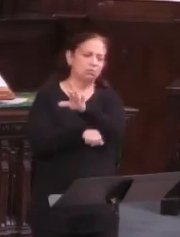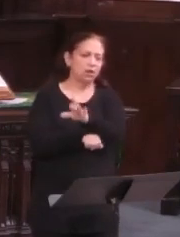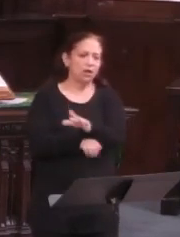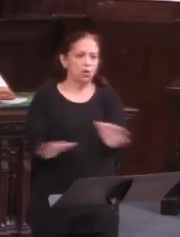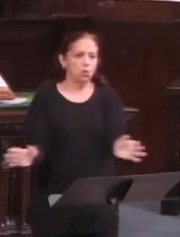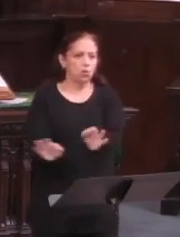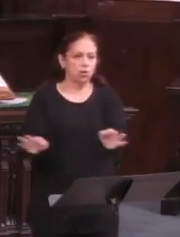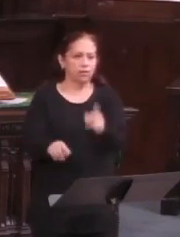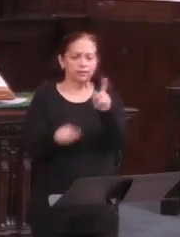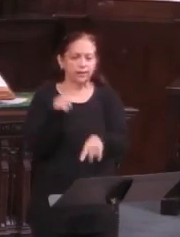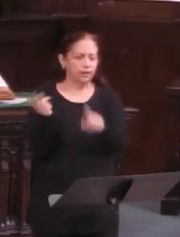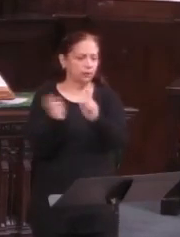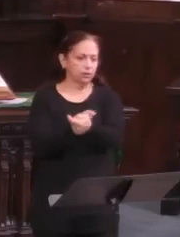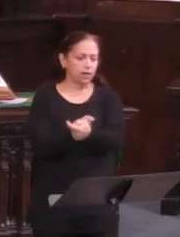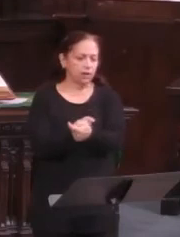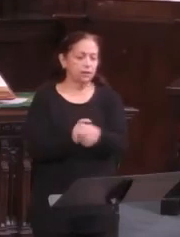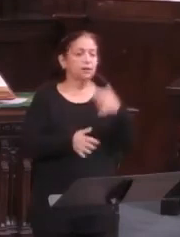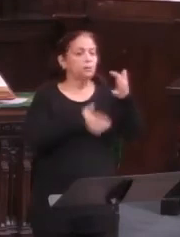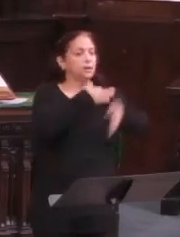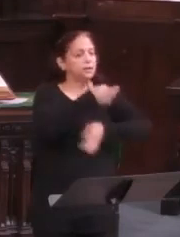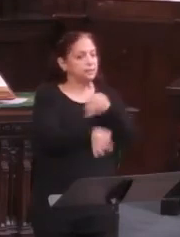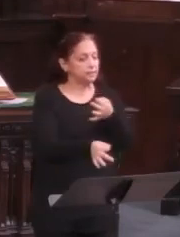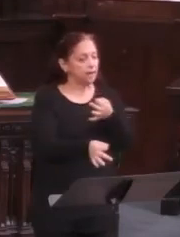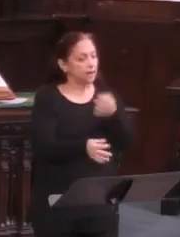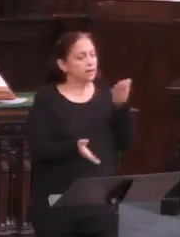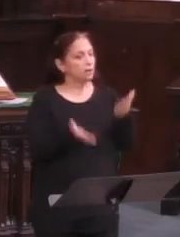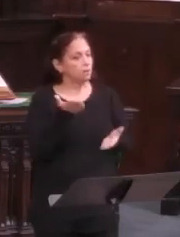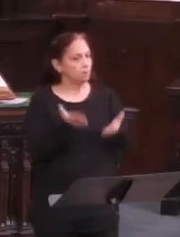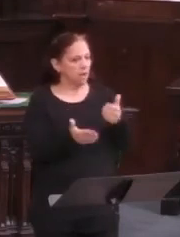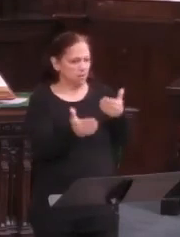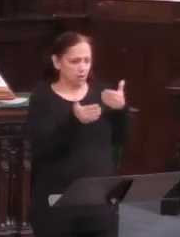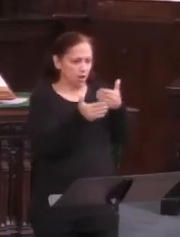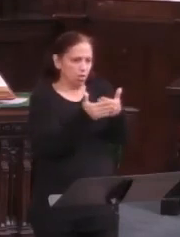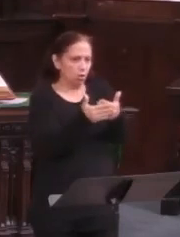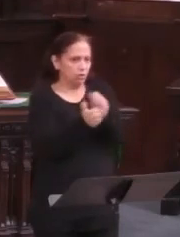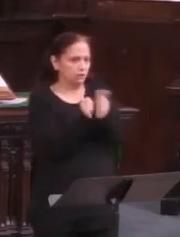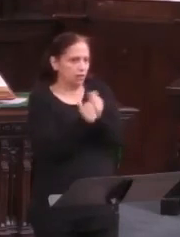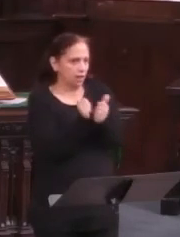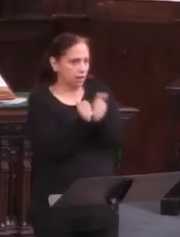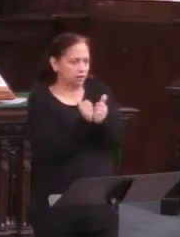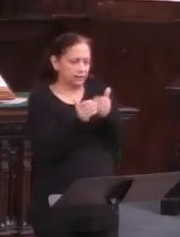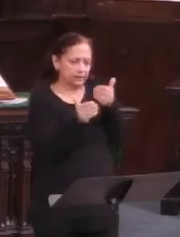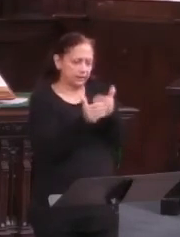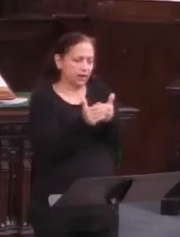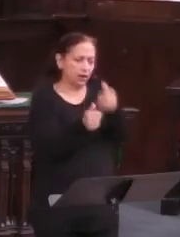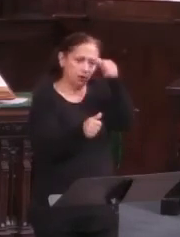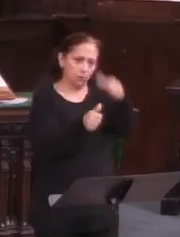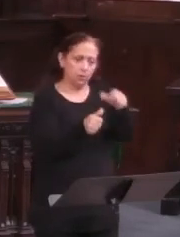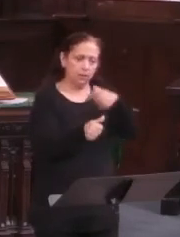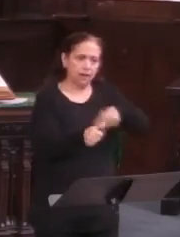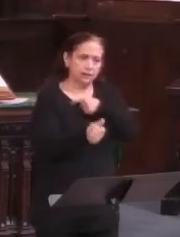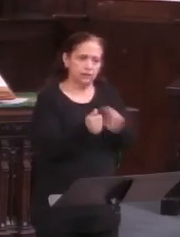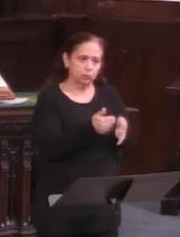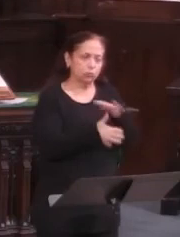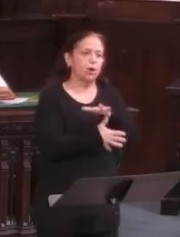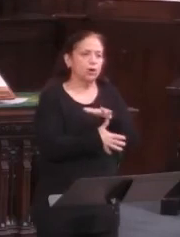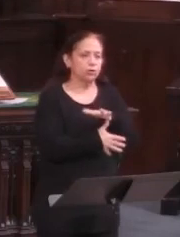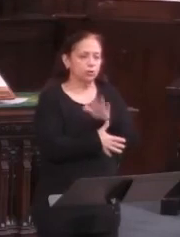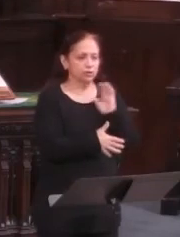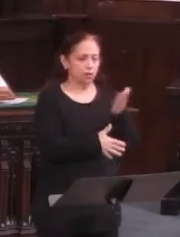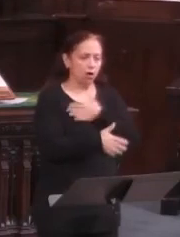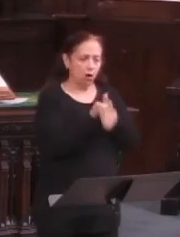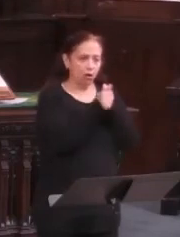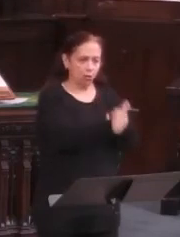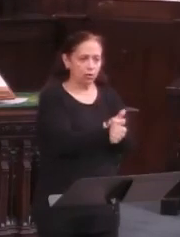beyond redemption. Instead, maybe the closeness of this election is a reminder to prioritize our